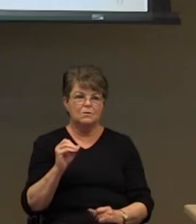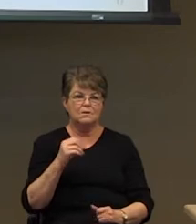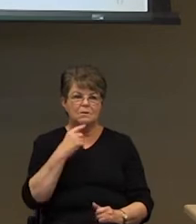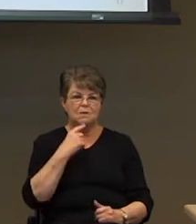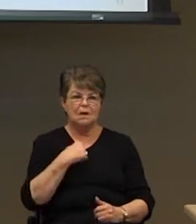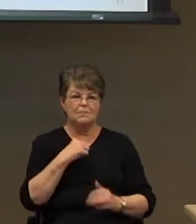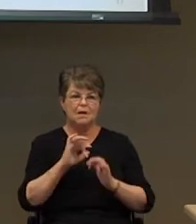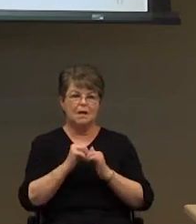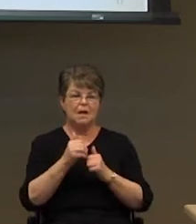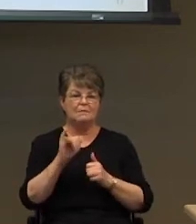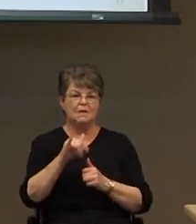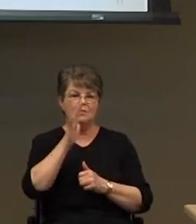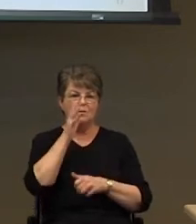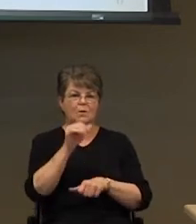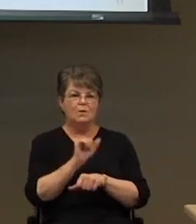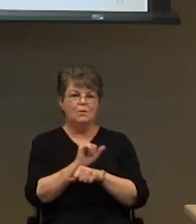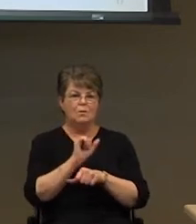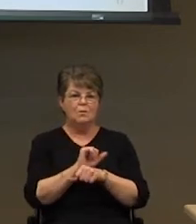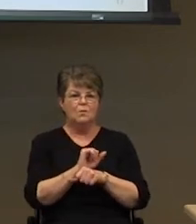tell me how that would work